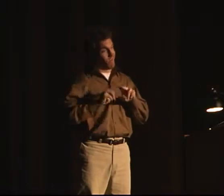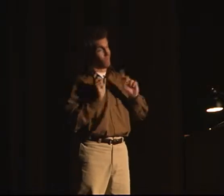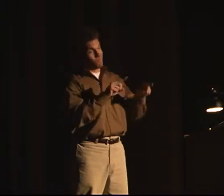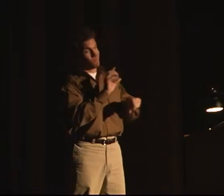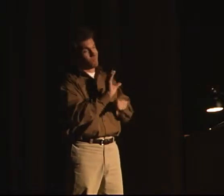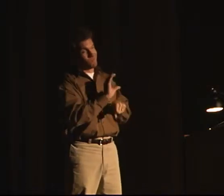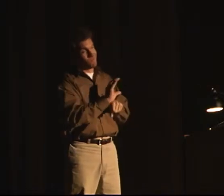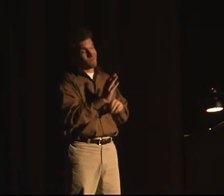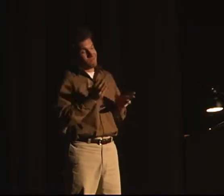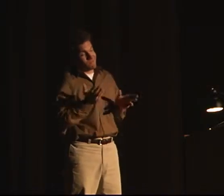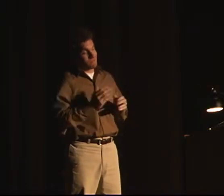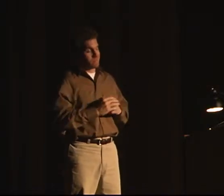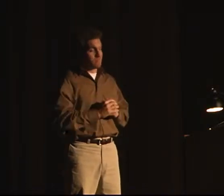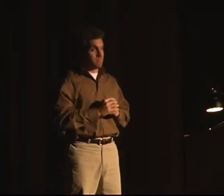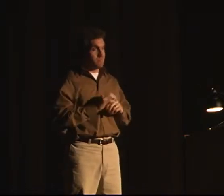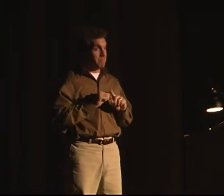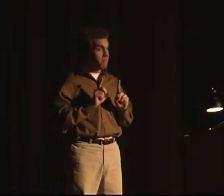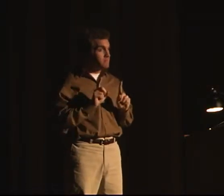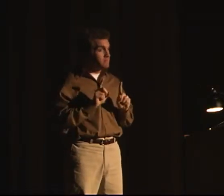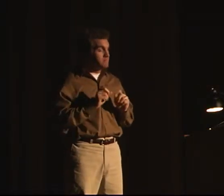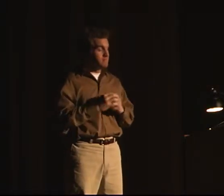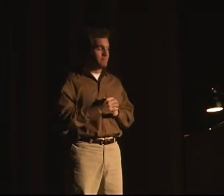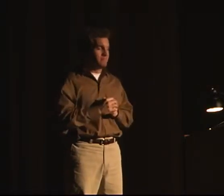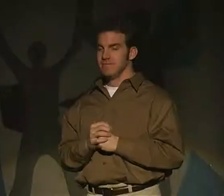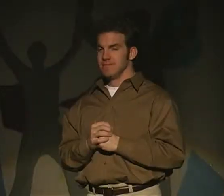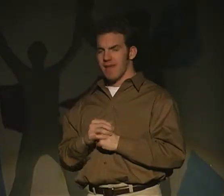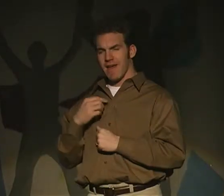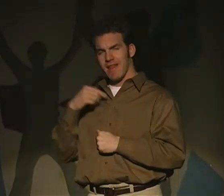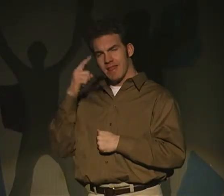So it wasn't always very fun for me to go to church.